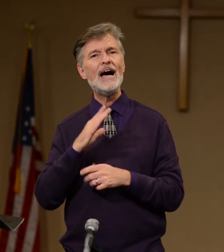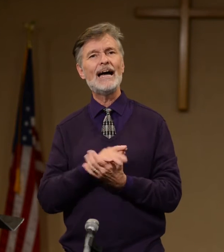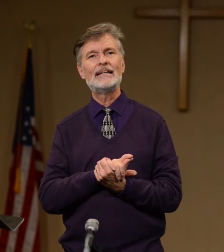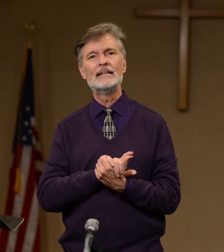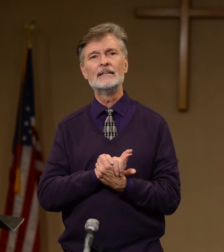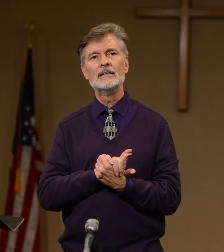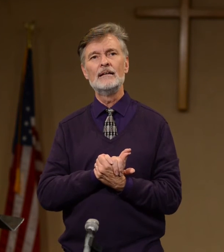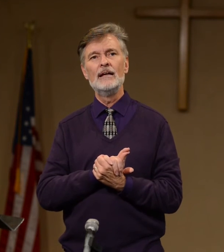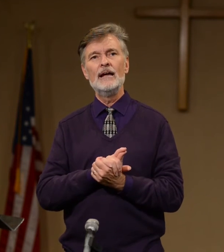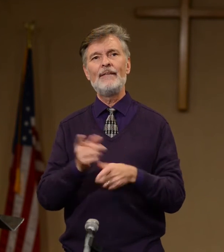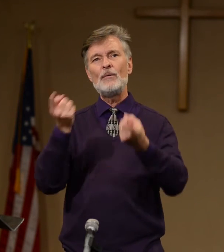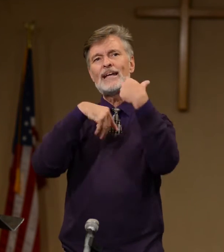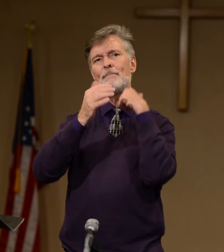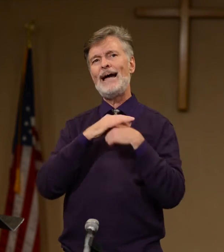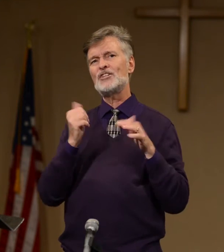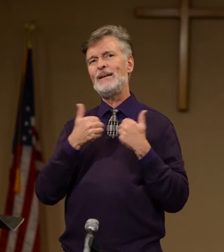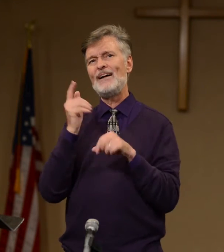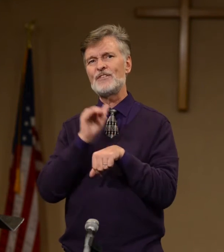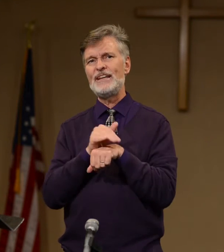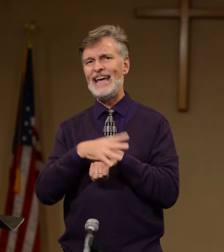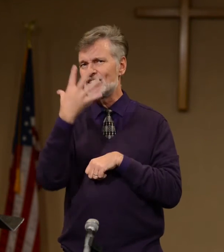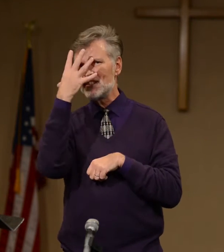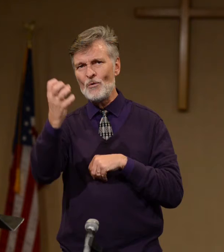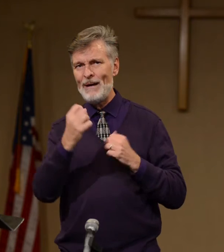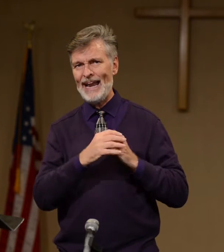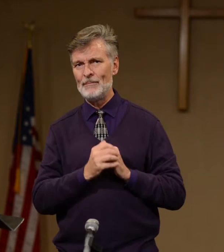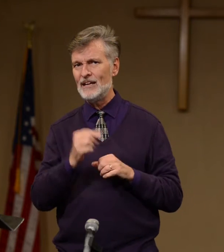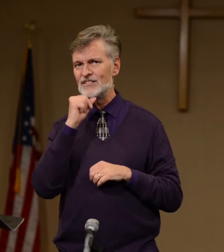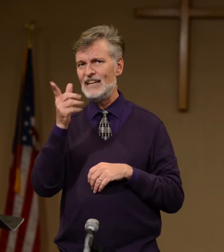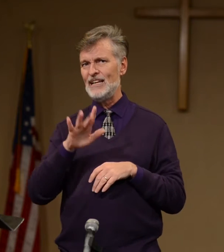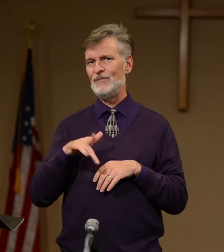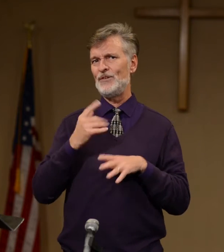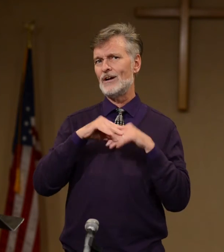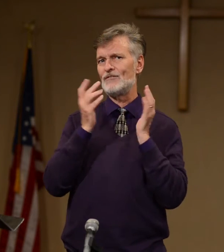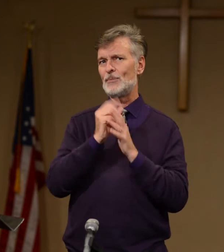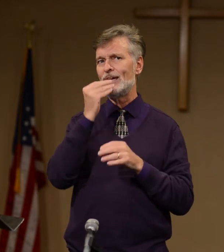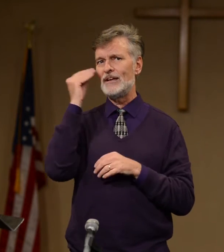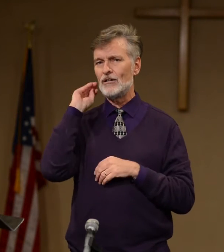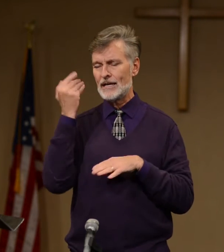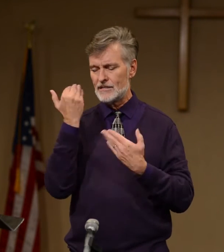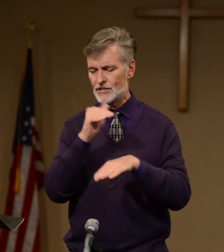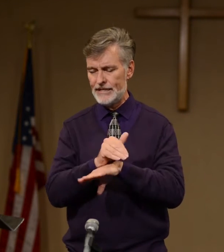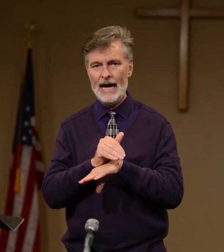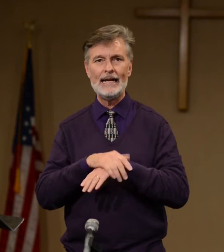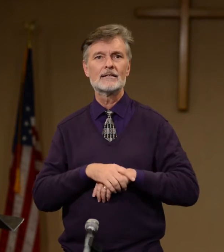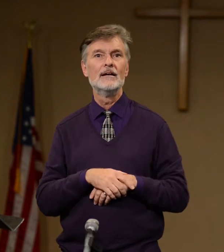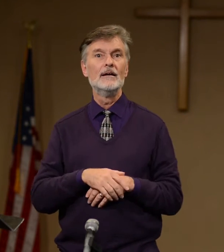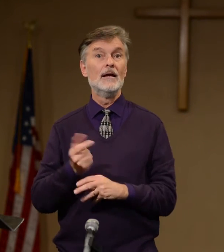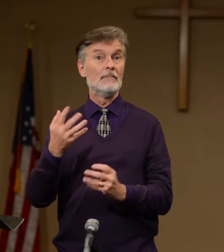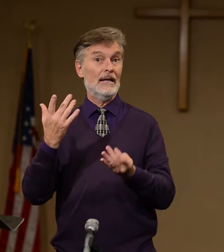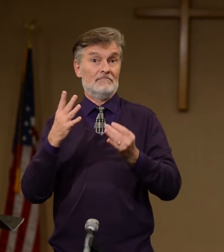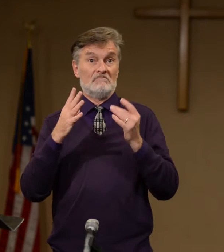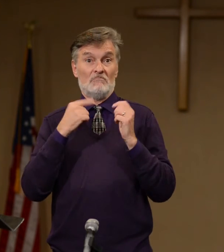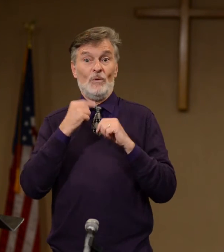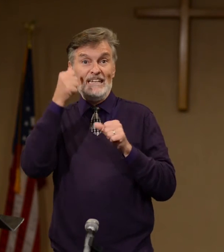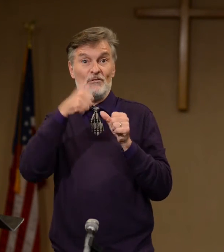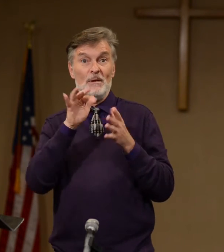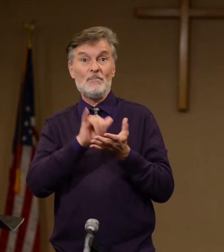fine. And they would come back to me after the date so mad at me because they didn't even feel comfortable giving her a kiss goodnight. But we need to remember